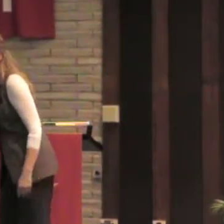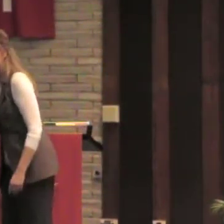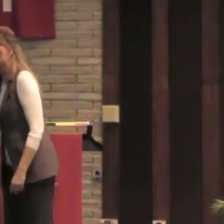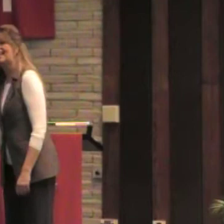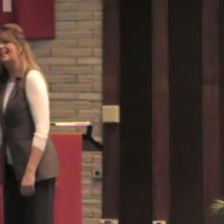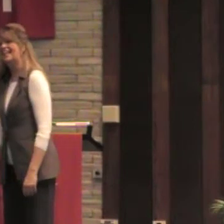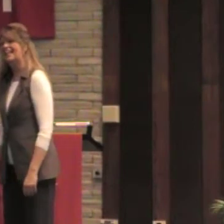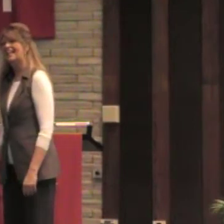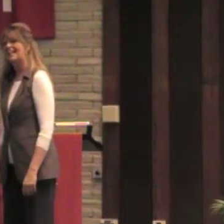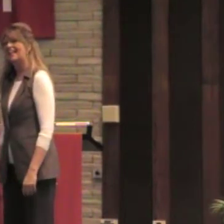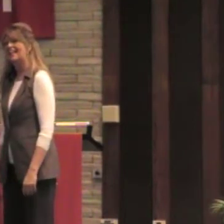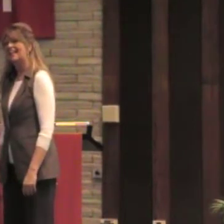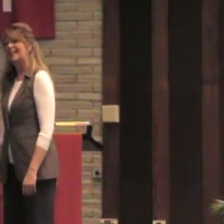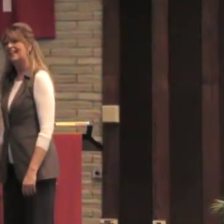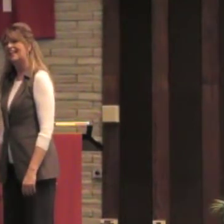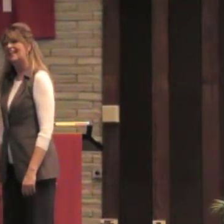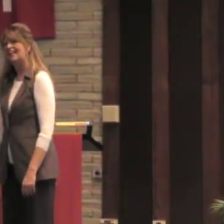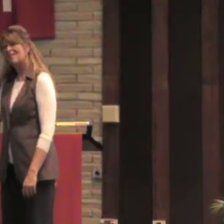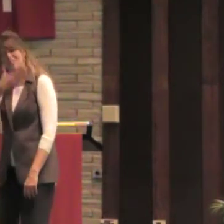It means to forget, right?